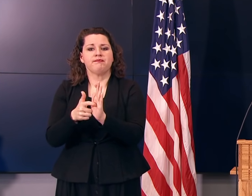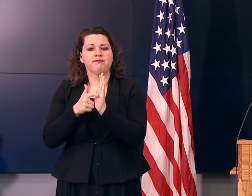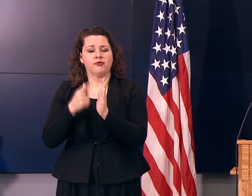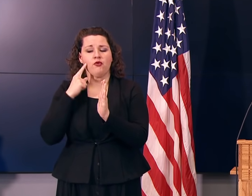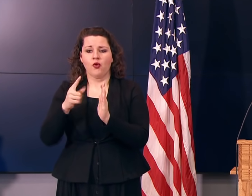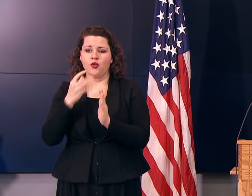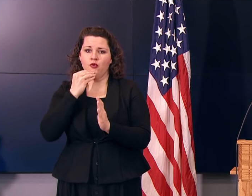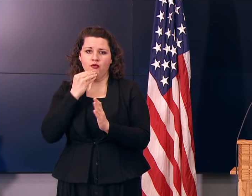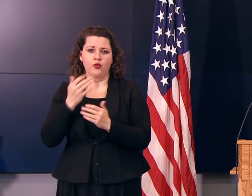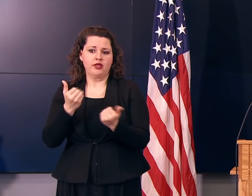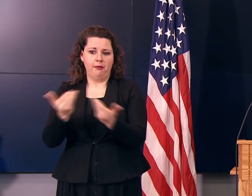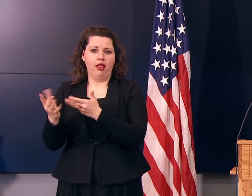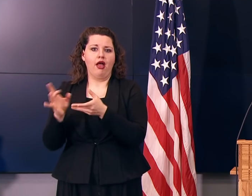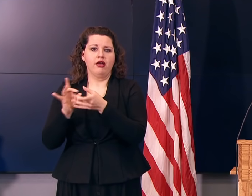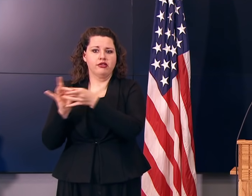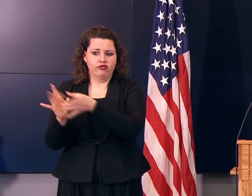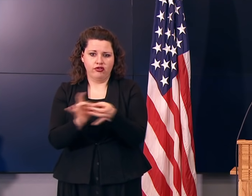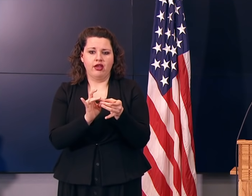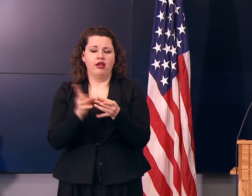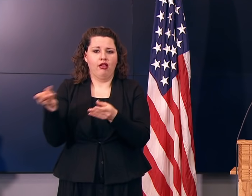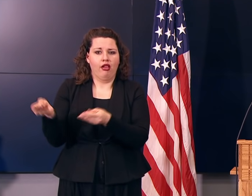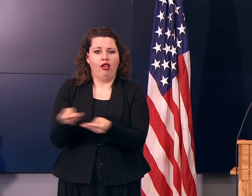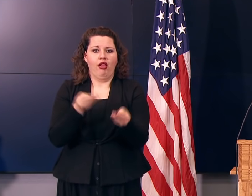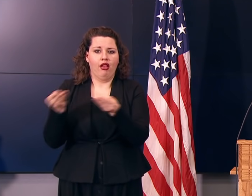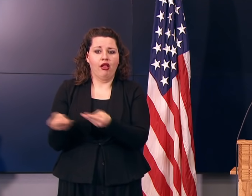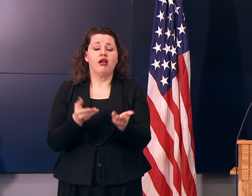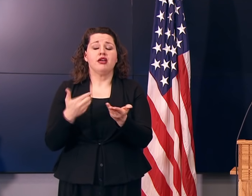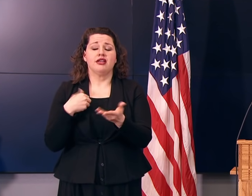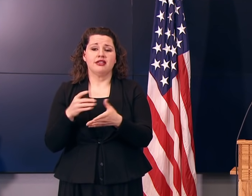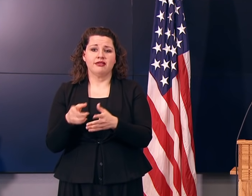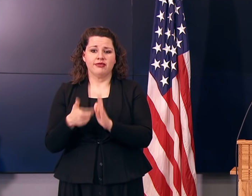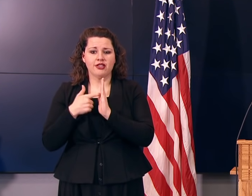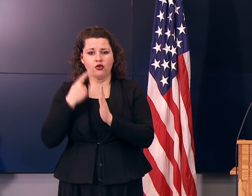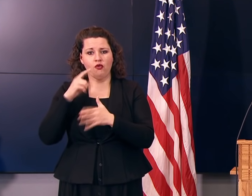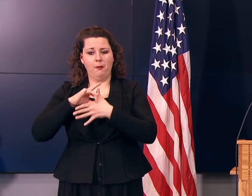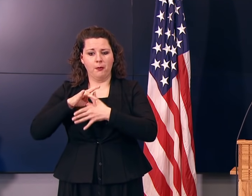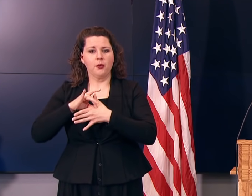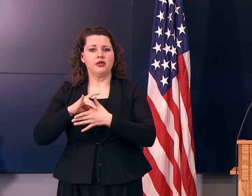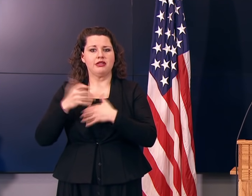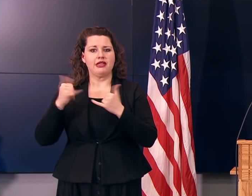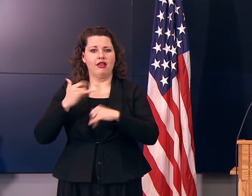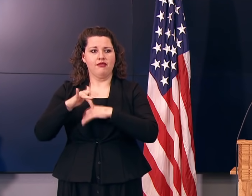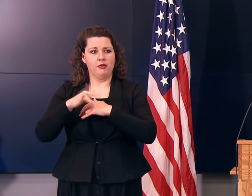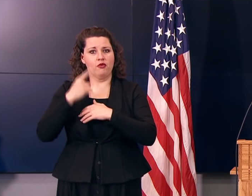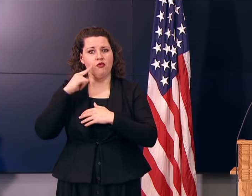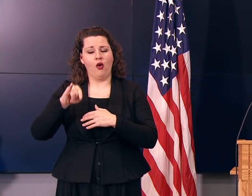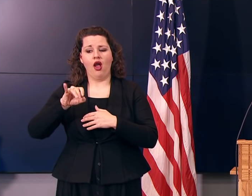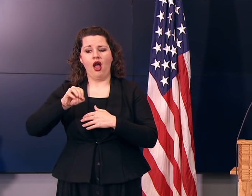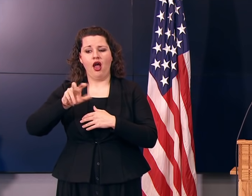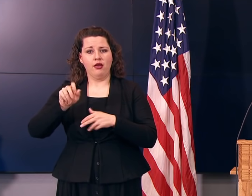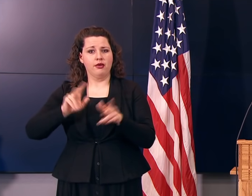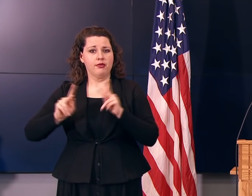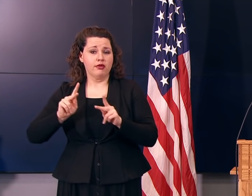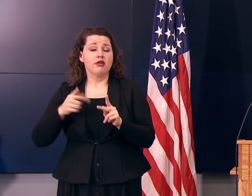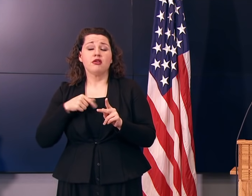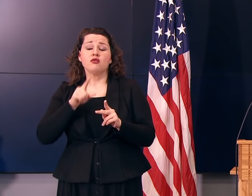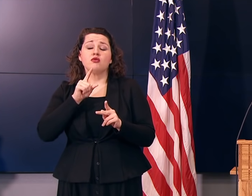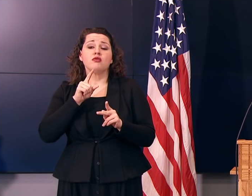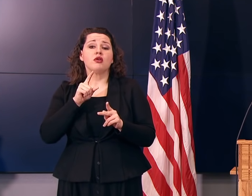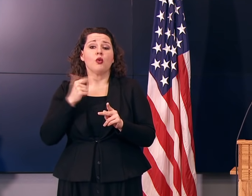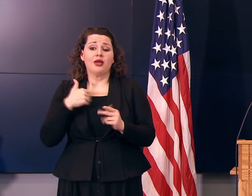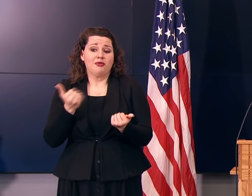supply chain moving. It is essential to keeping protein available to Iowans, and it's essential to our ability. We